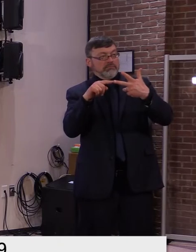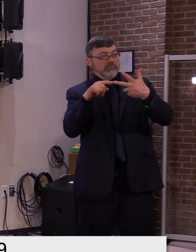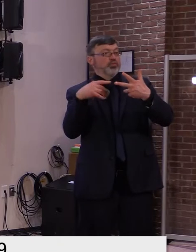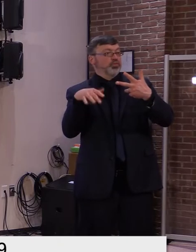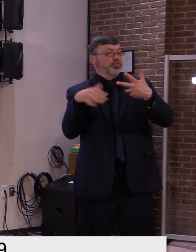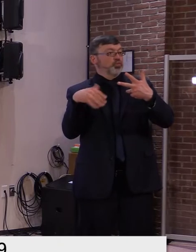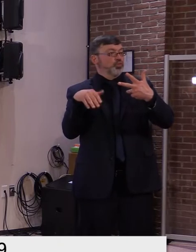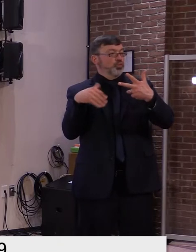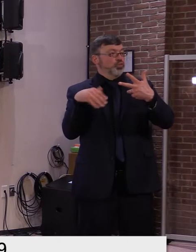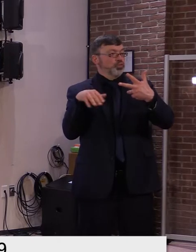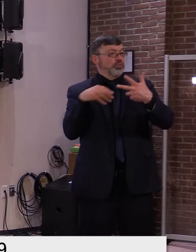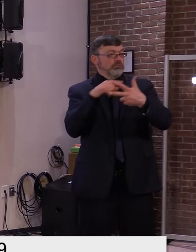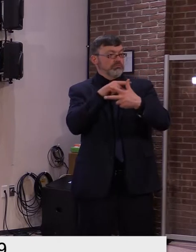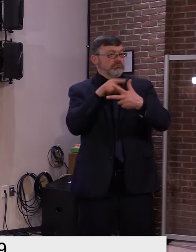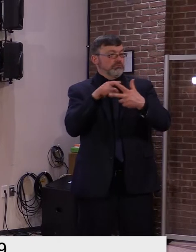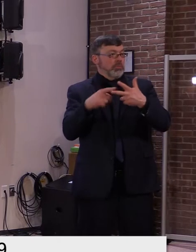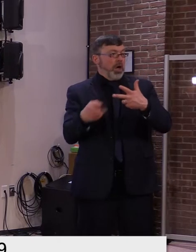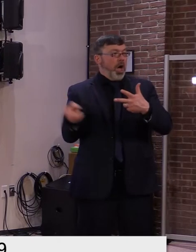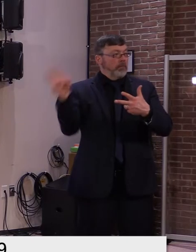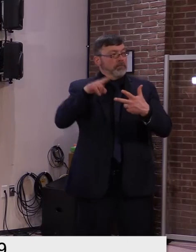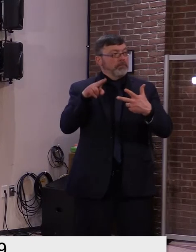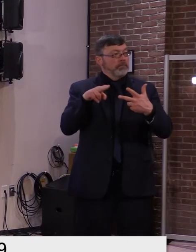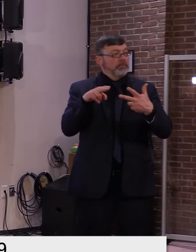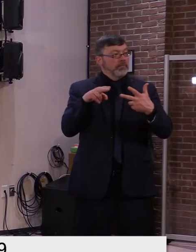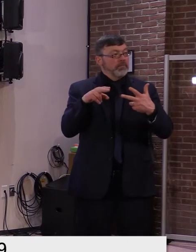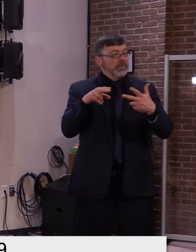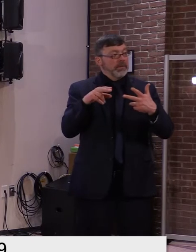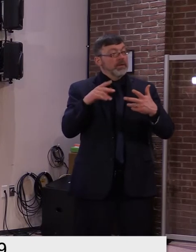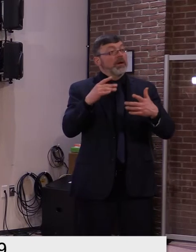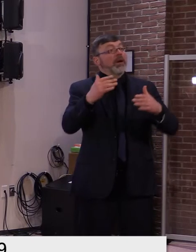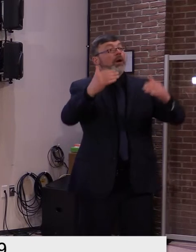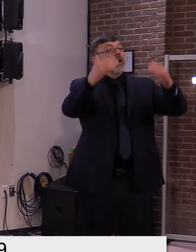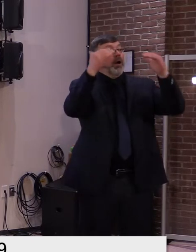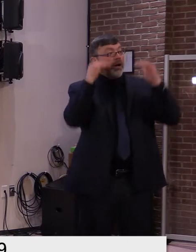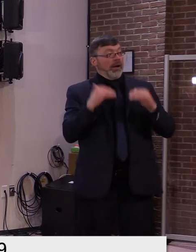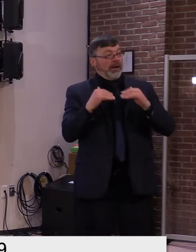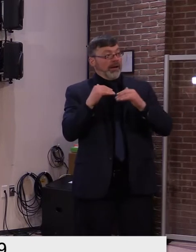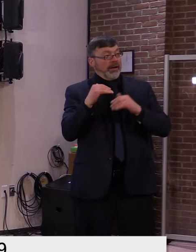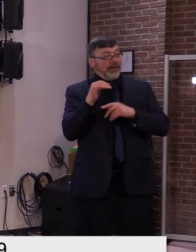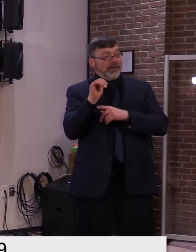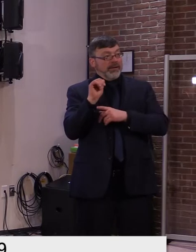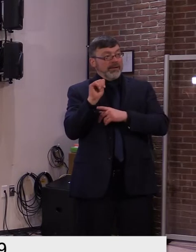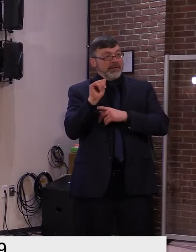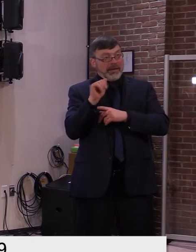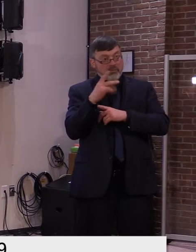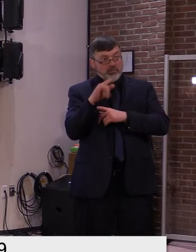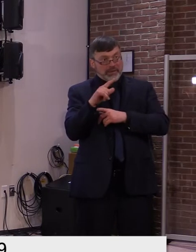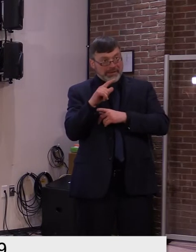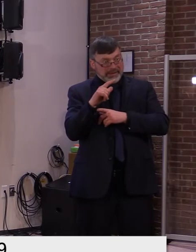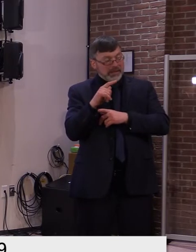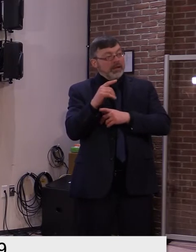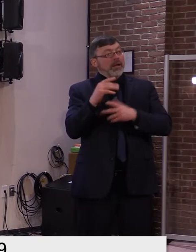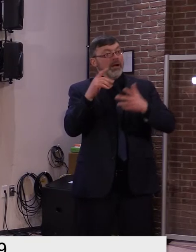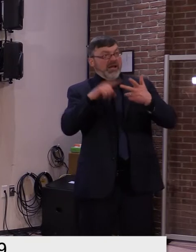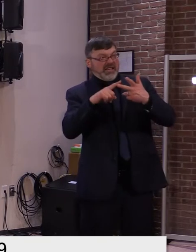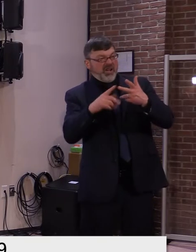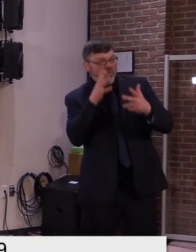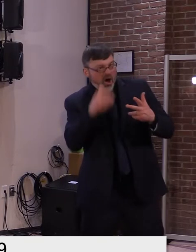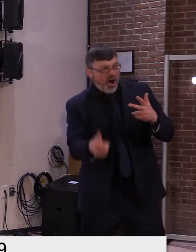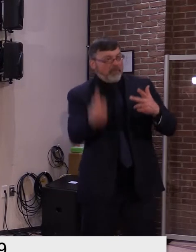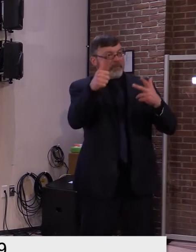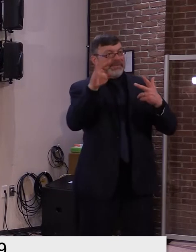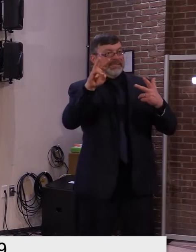So it'll start off around 4 million. So that equates to an increase of about 4 to 5,000